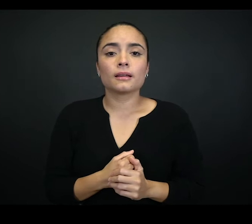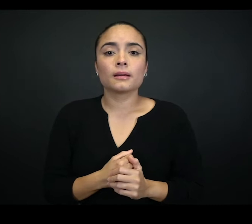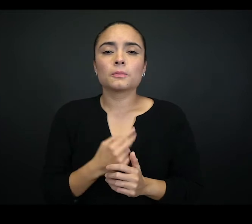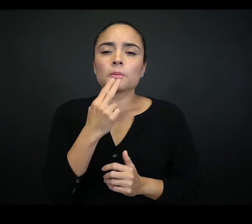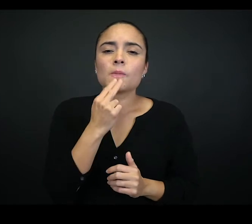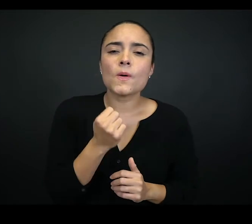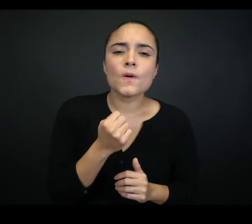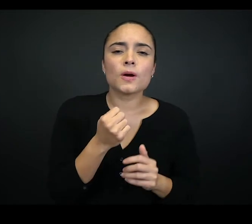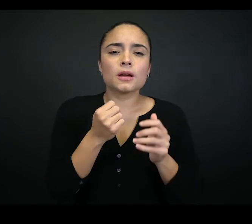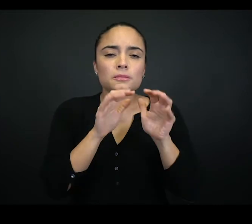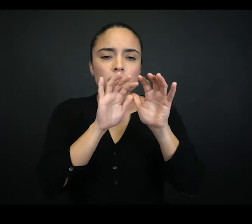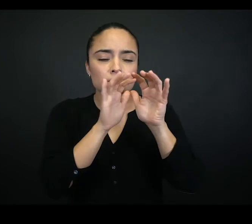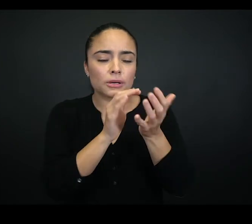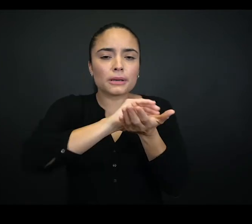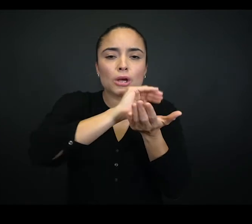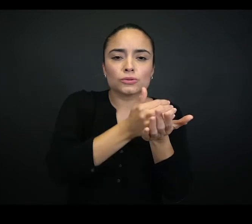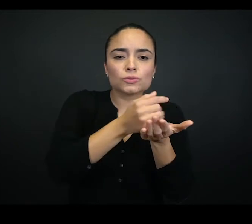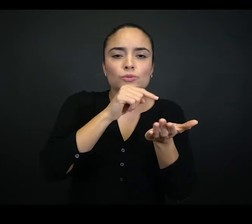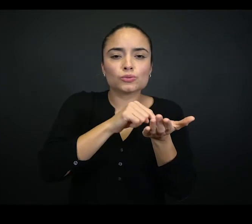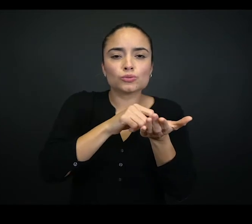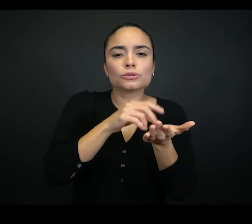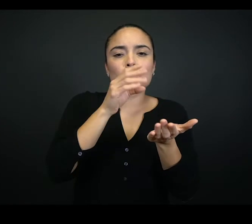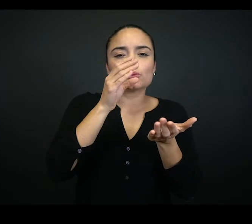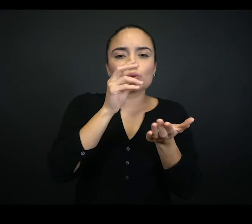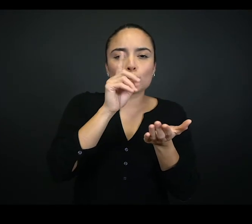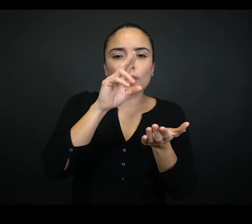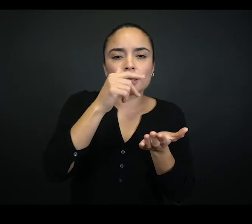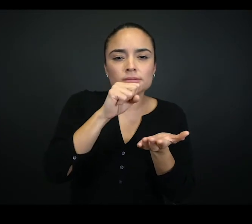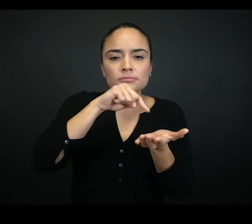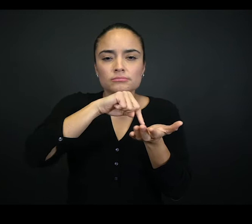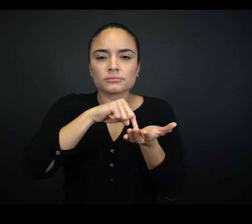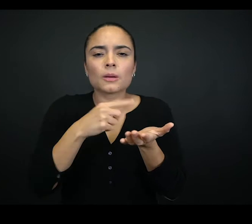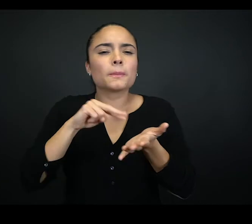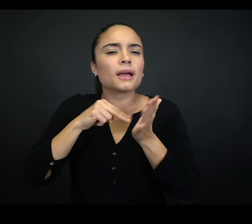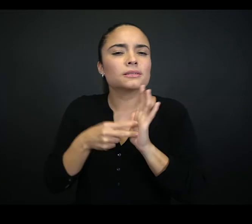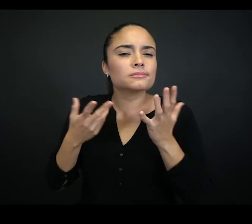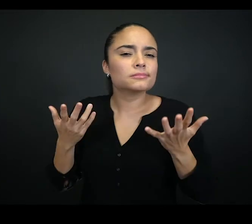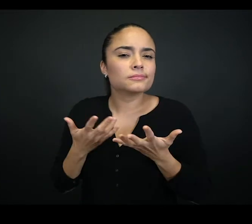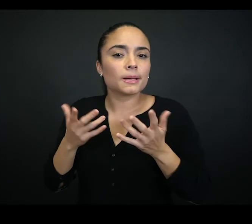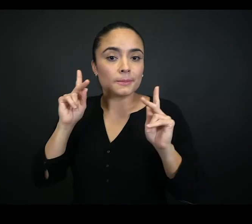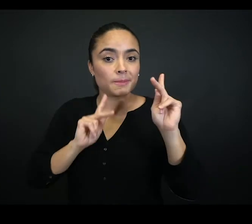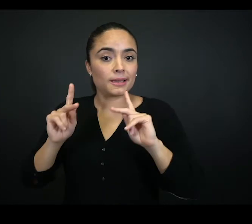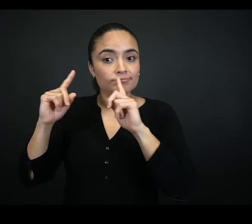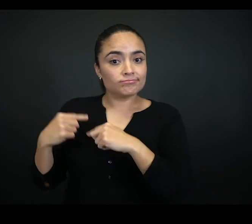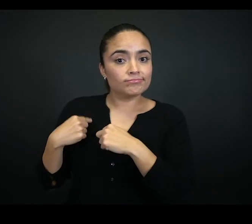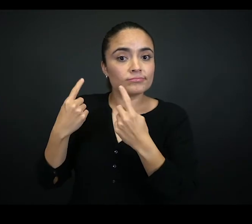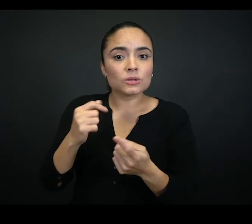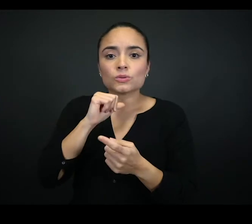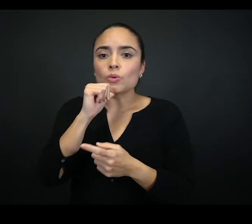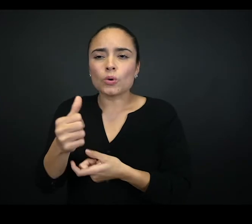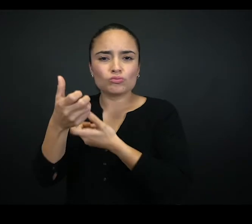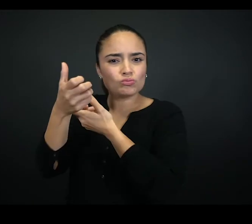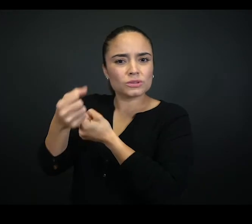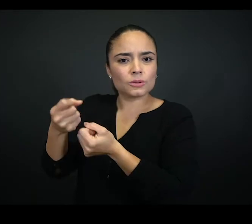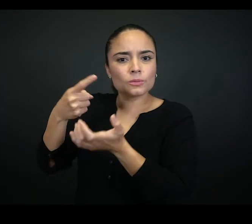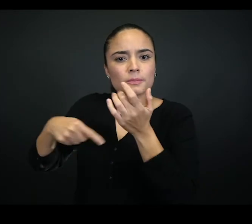convicted for possessing small amounts of drugs. And that whole movement is based on the fact that people don't